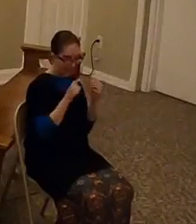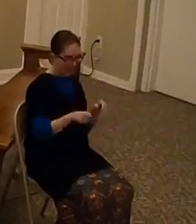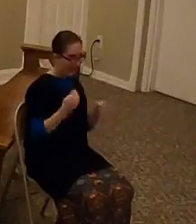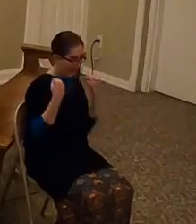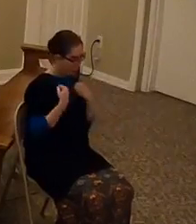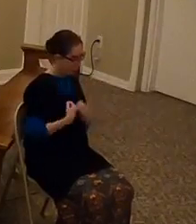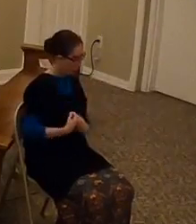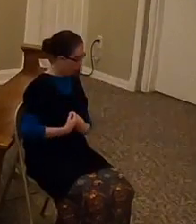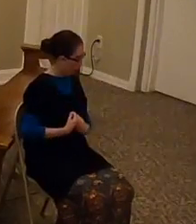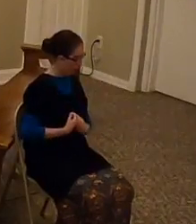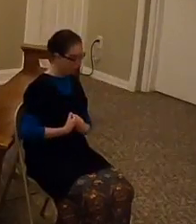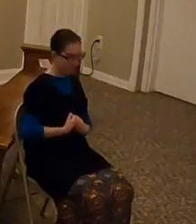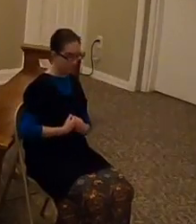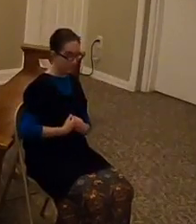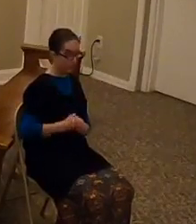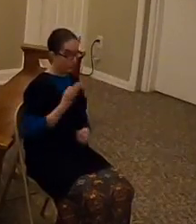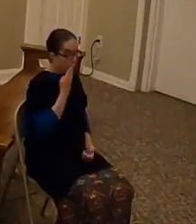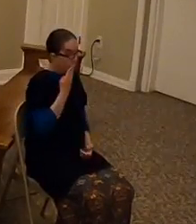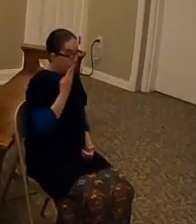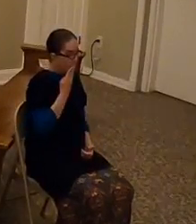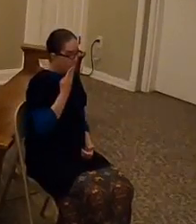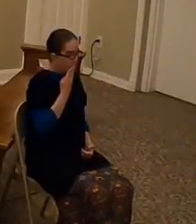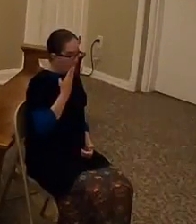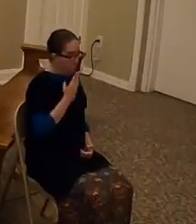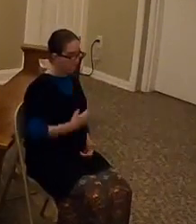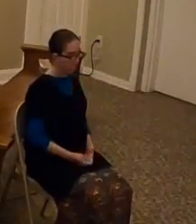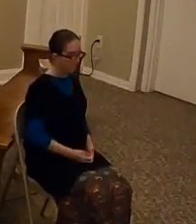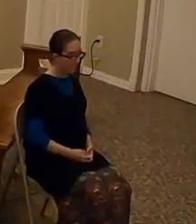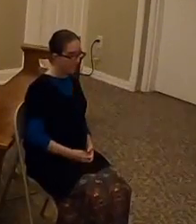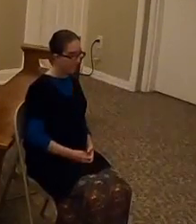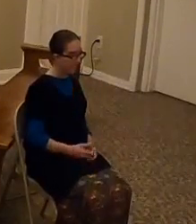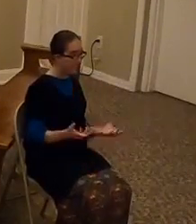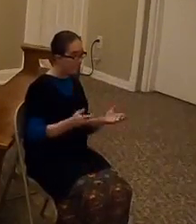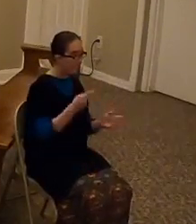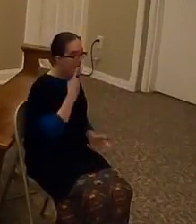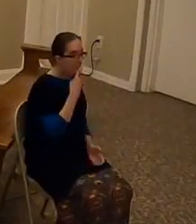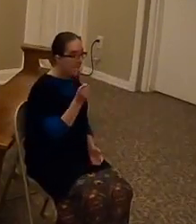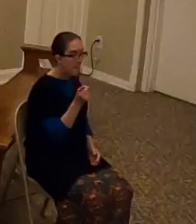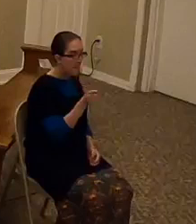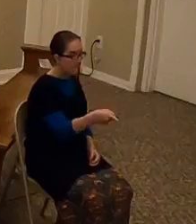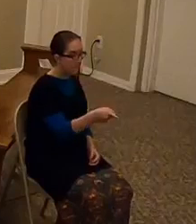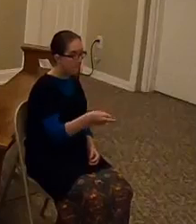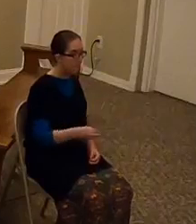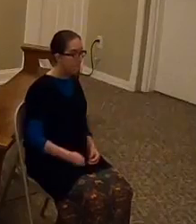on. Whoops. What does that tell you?